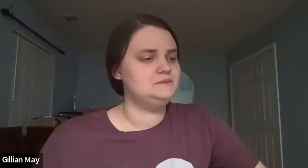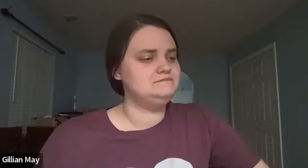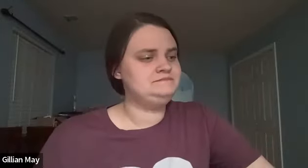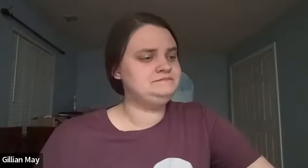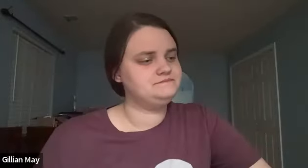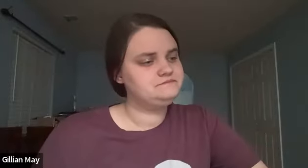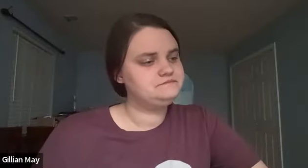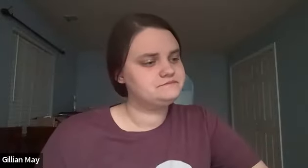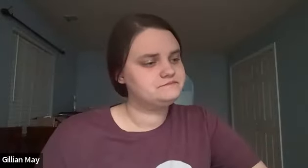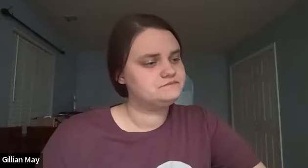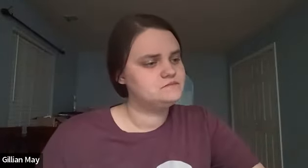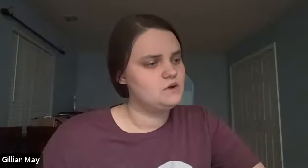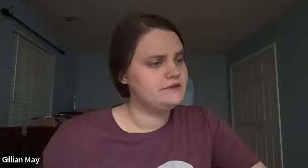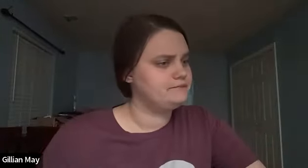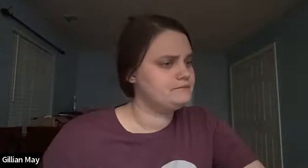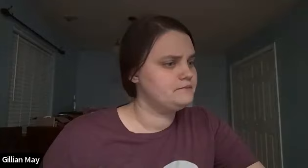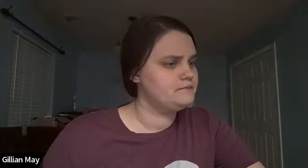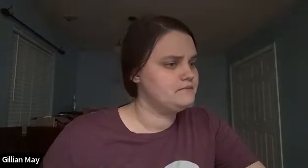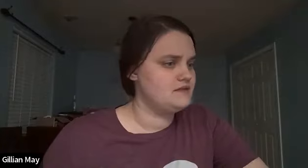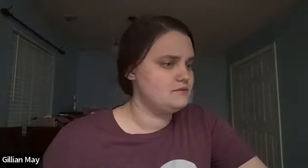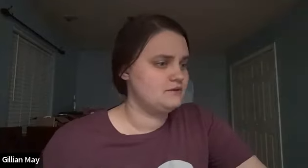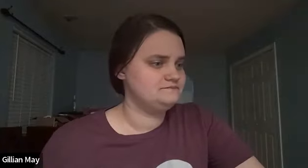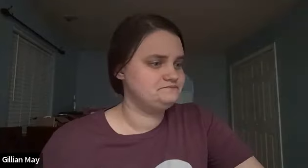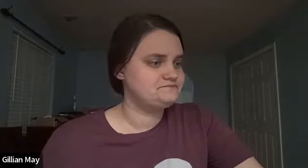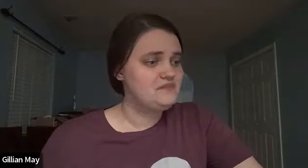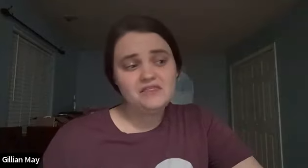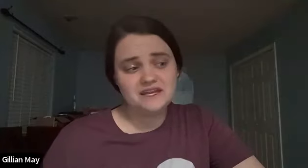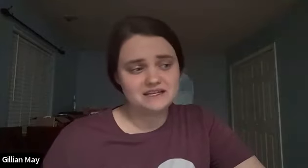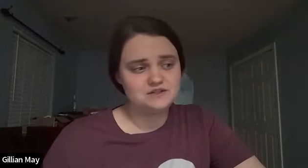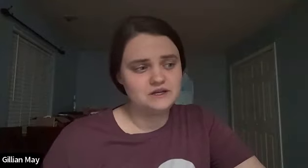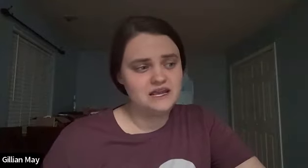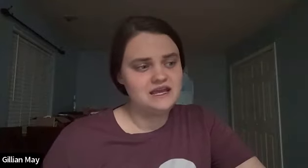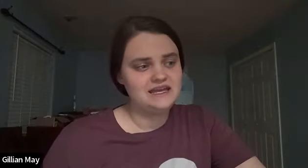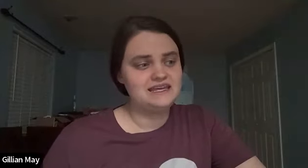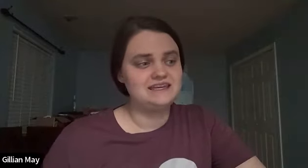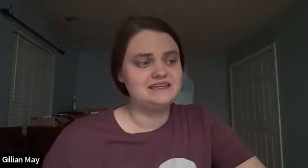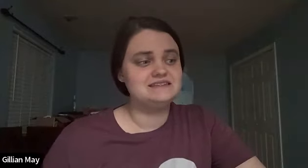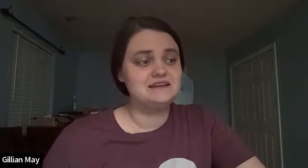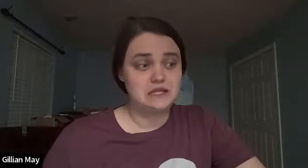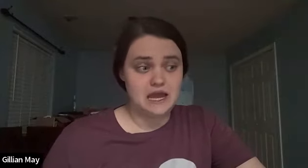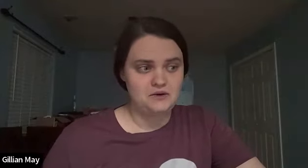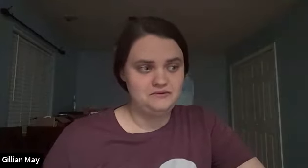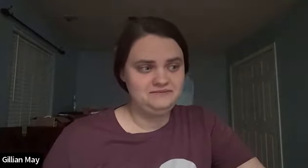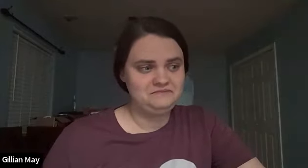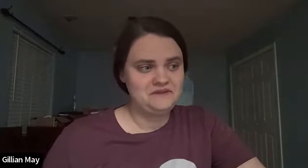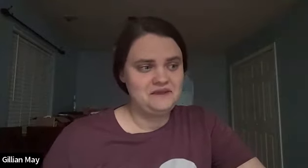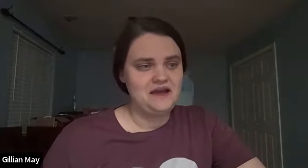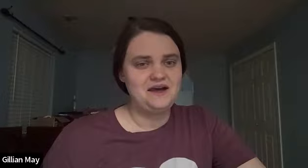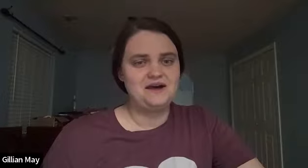Where are we? There we go. The next one is clown. I